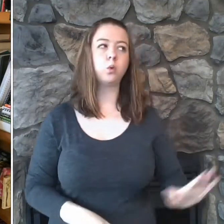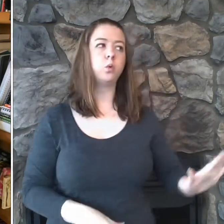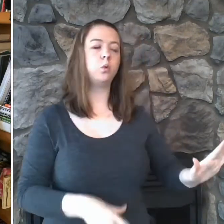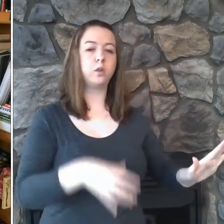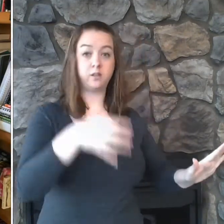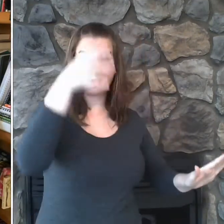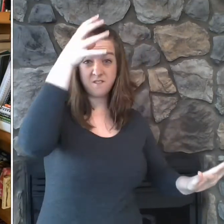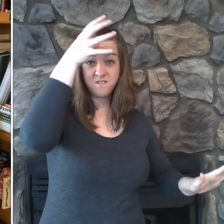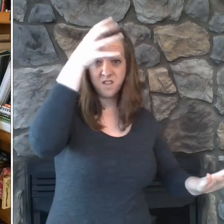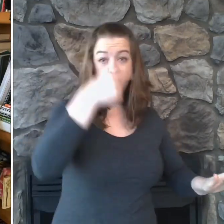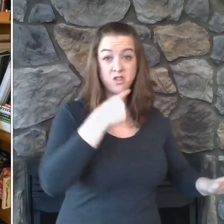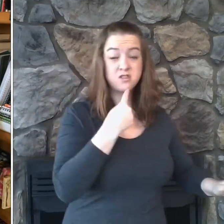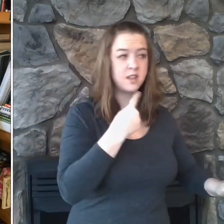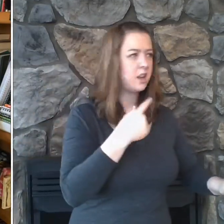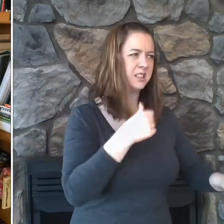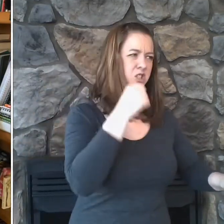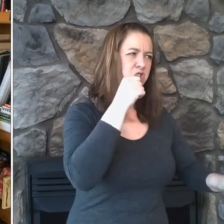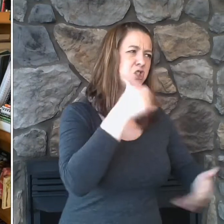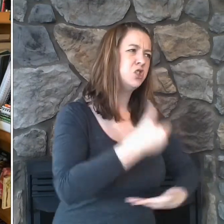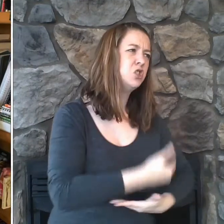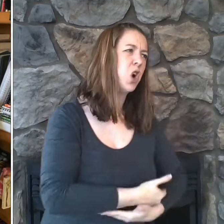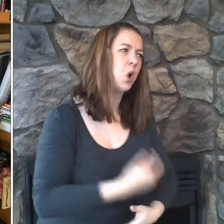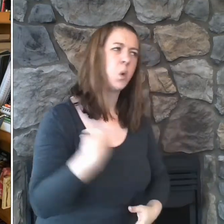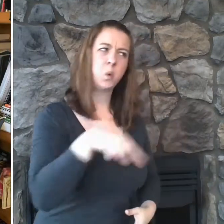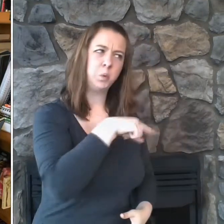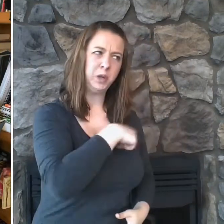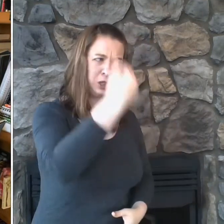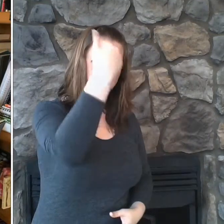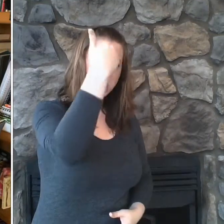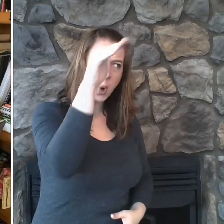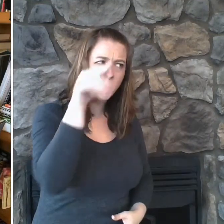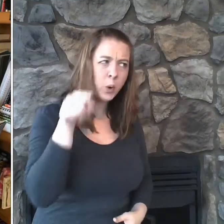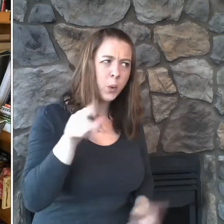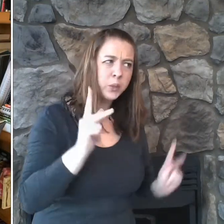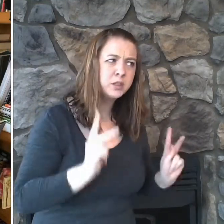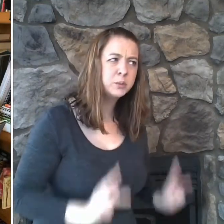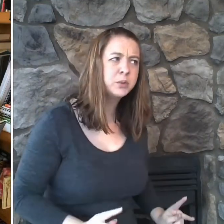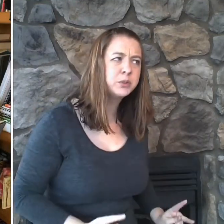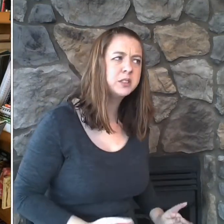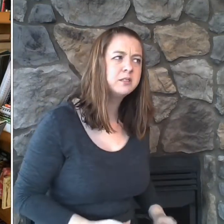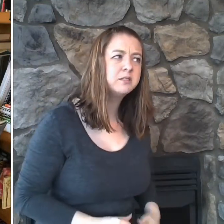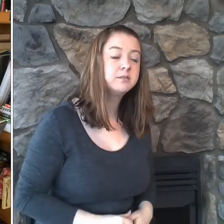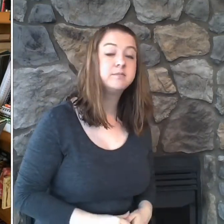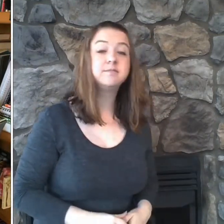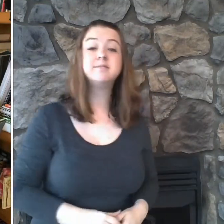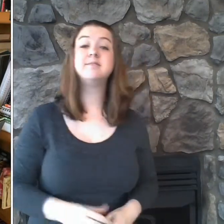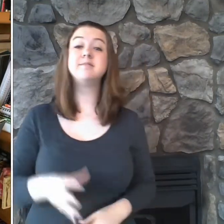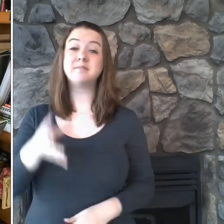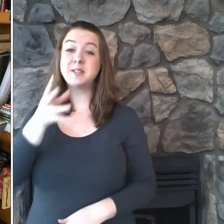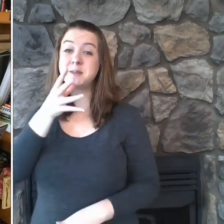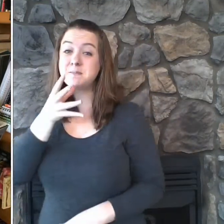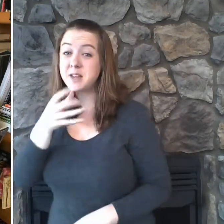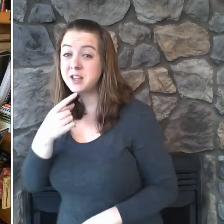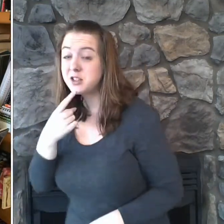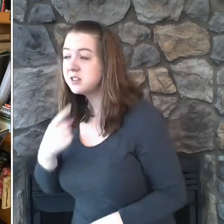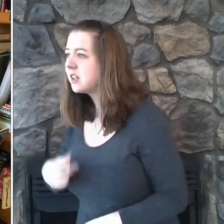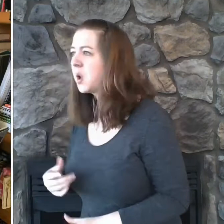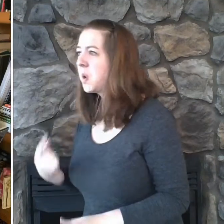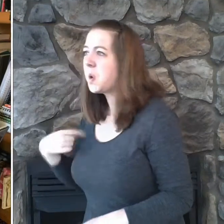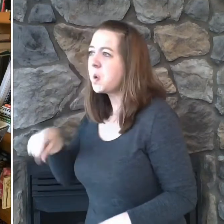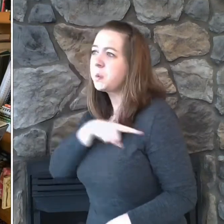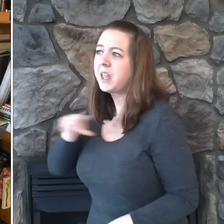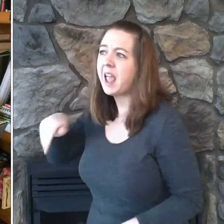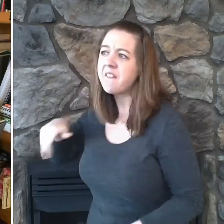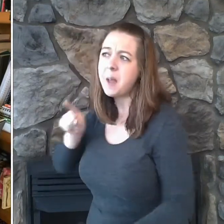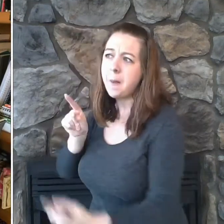"Daughter," Pretty Face's father said, "we do not know this person." "We have not met his